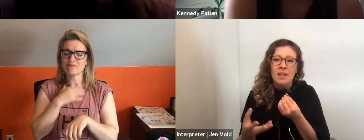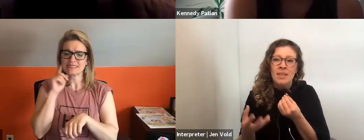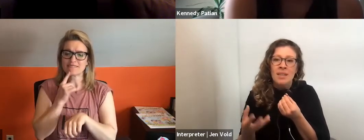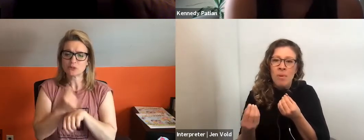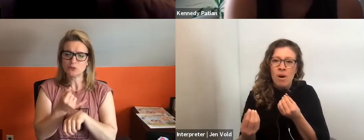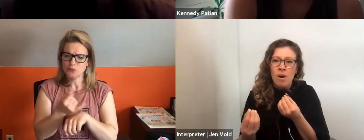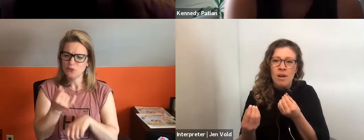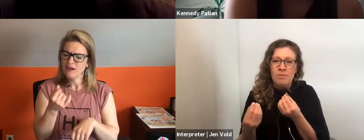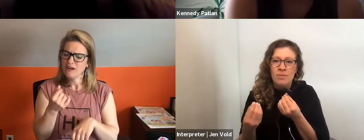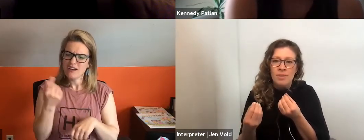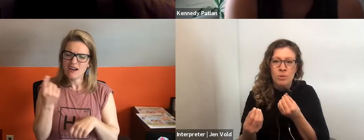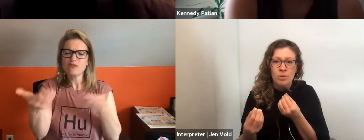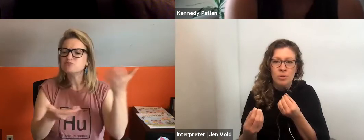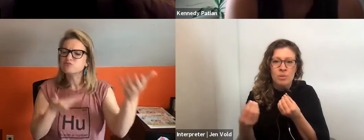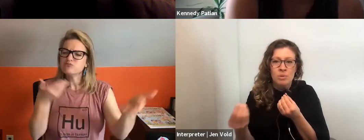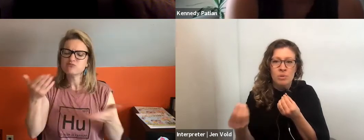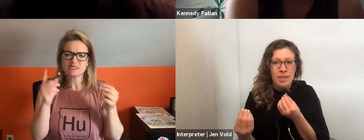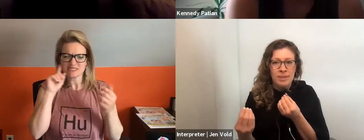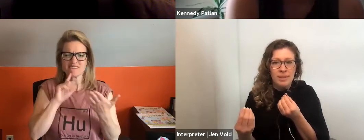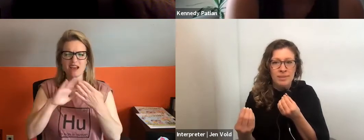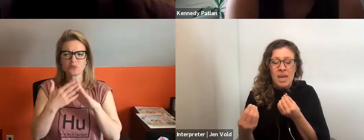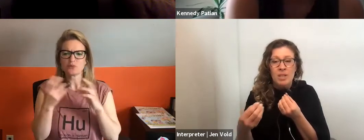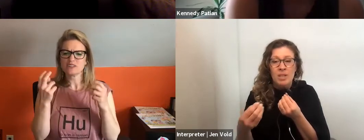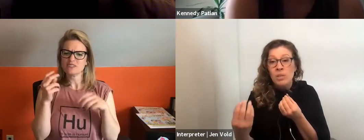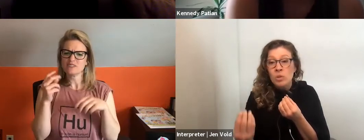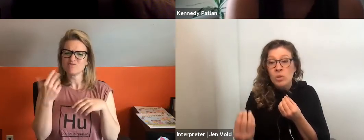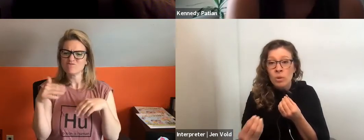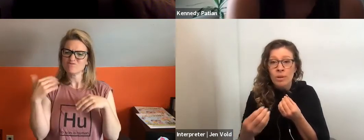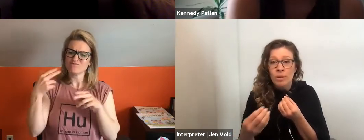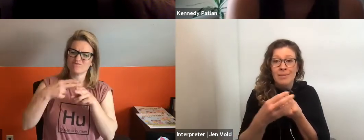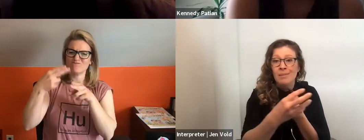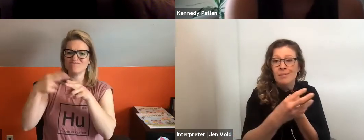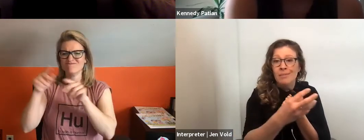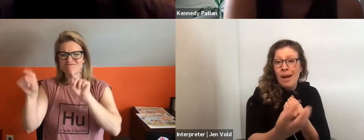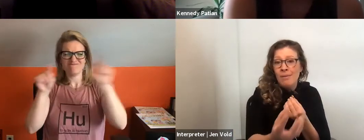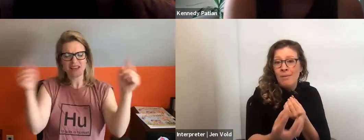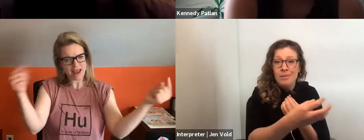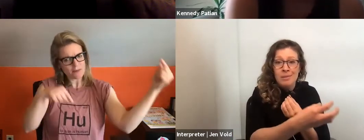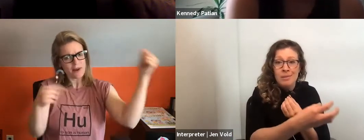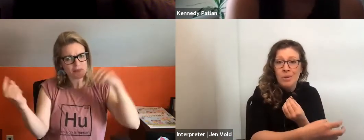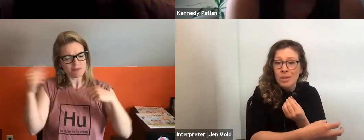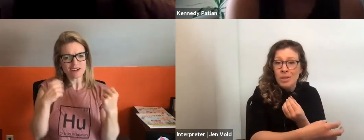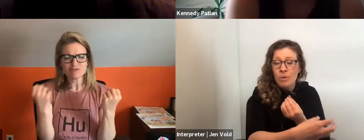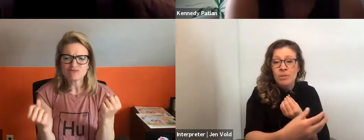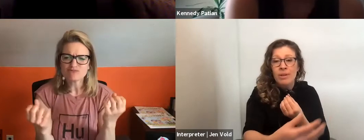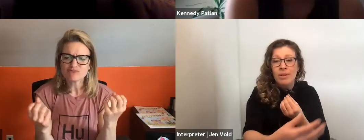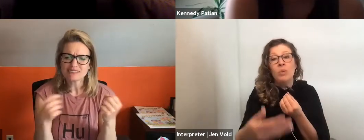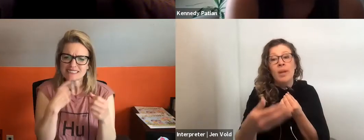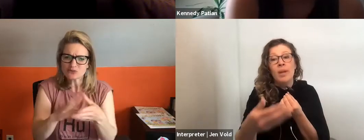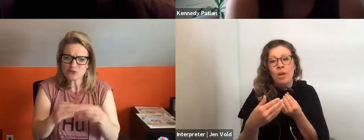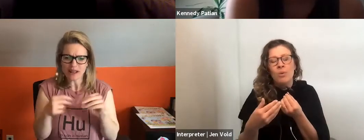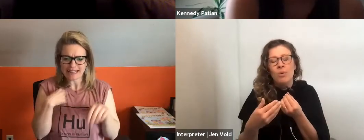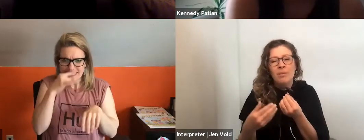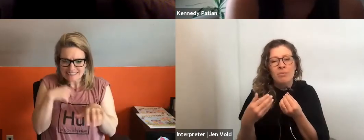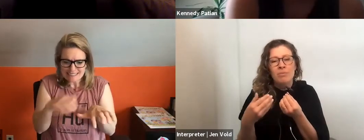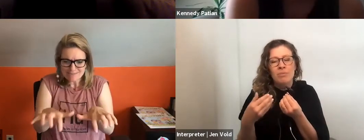and a key part of deaf culture was storytelling. And so my school would have events, the community would host events where